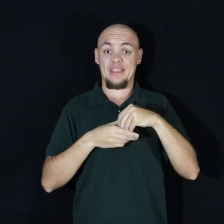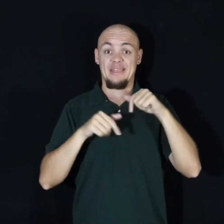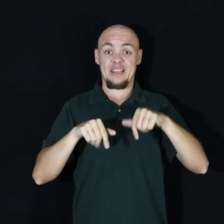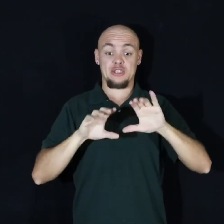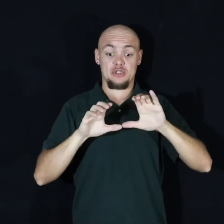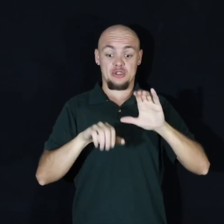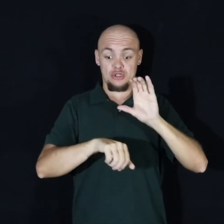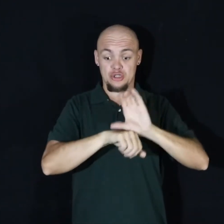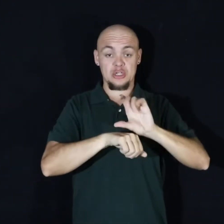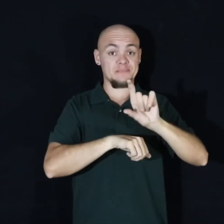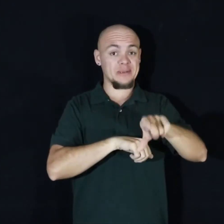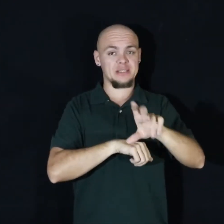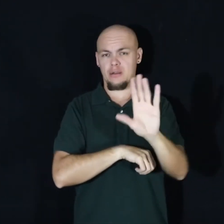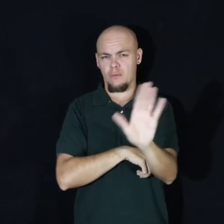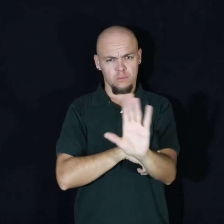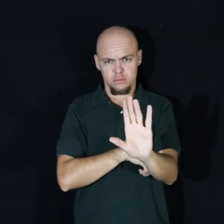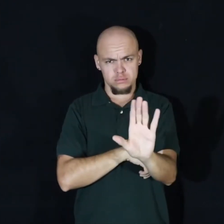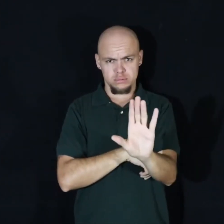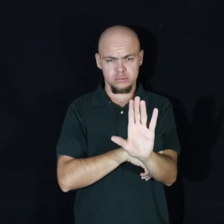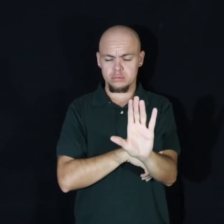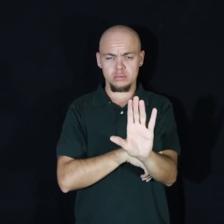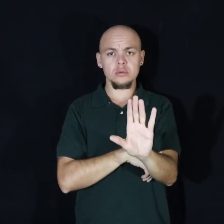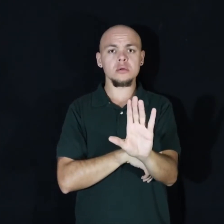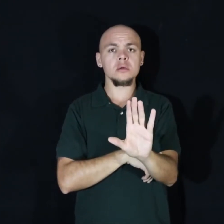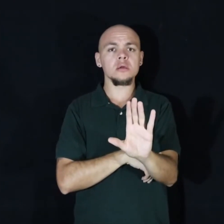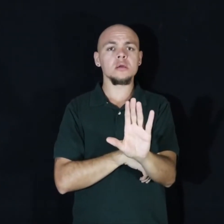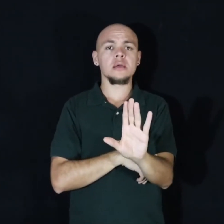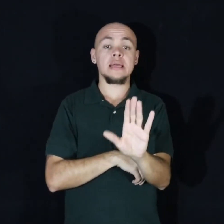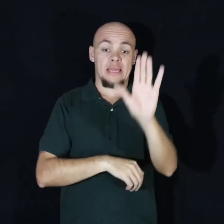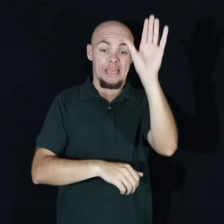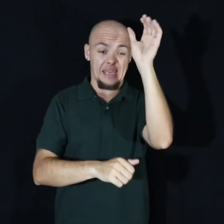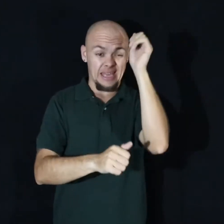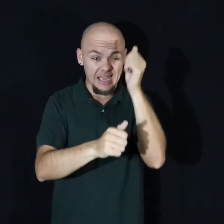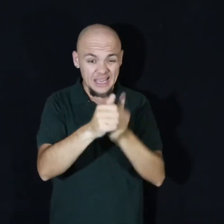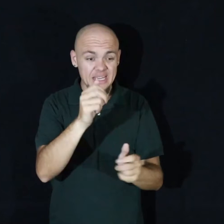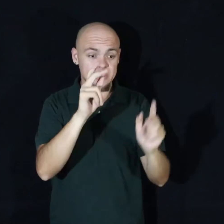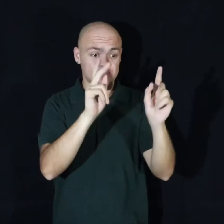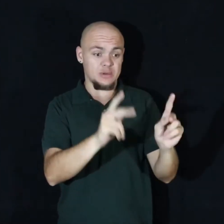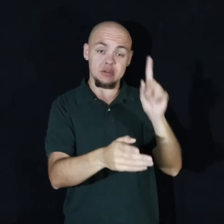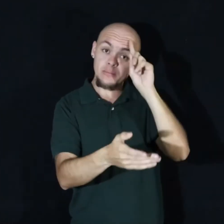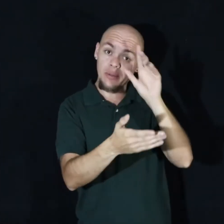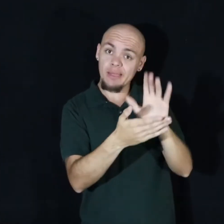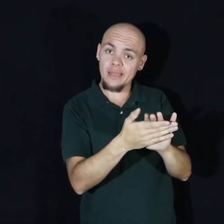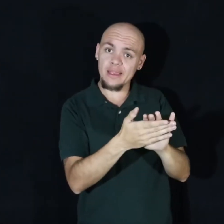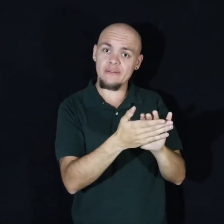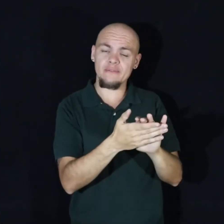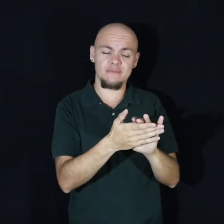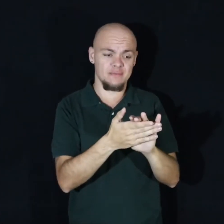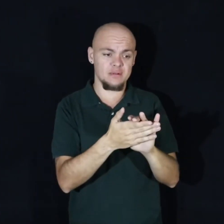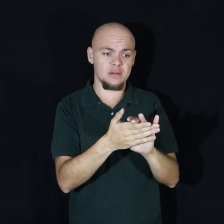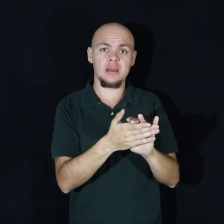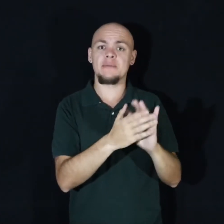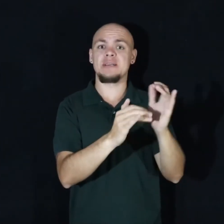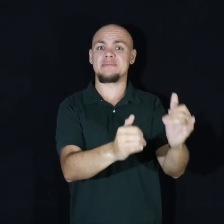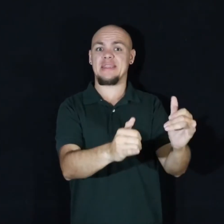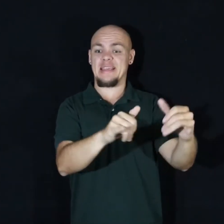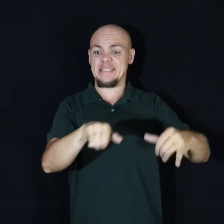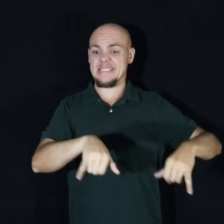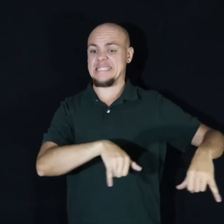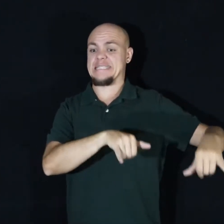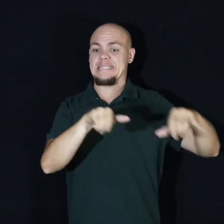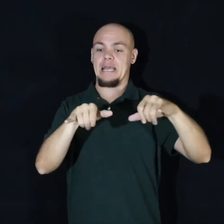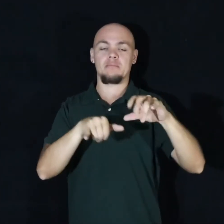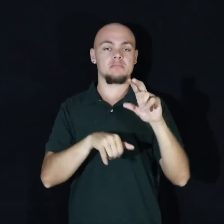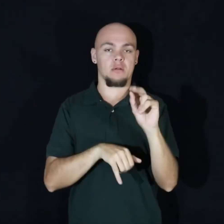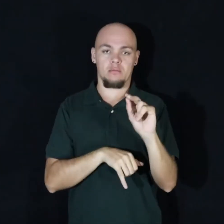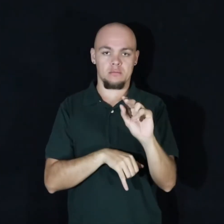believe the way I believe to be a member of this church. You don't have to believe the same way that everybody else in the churches believes